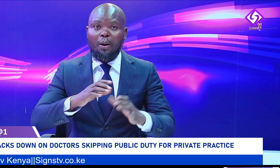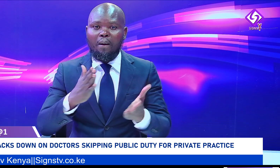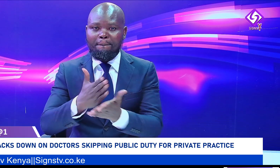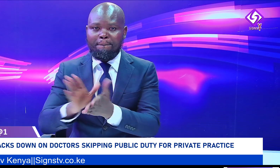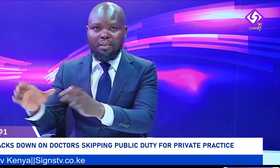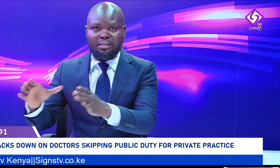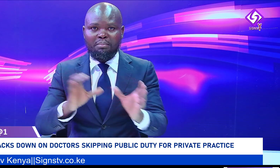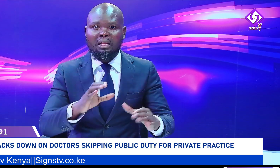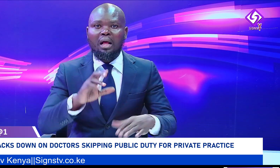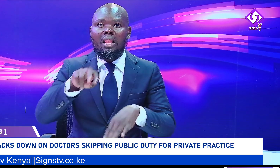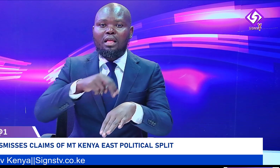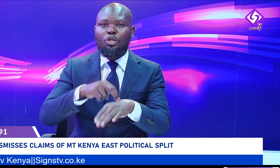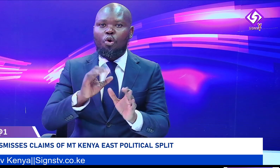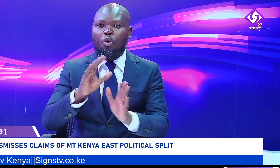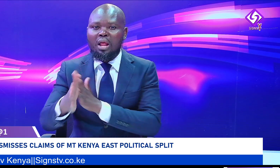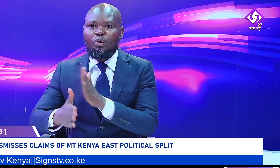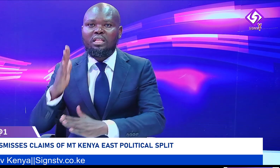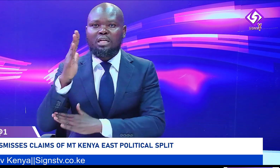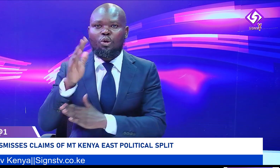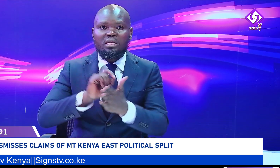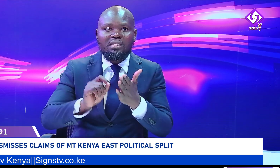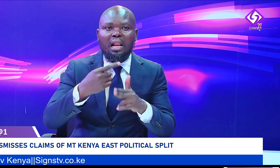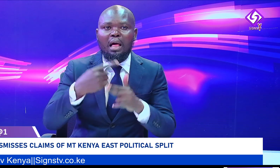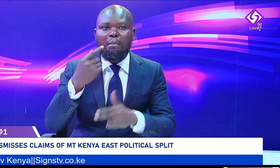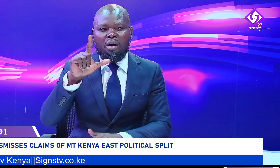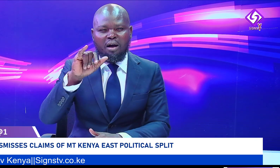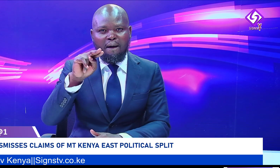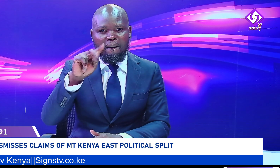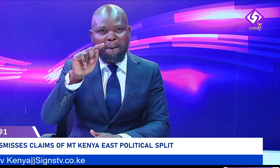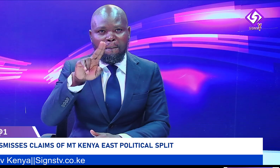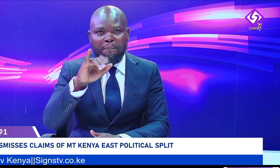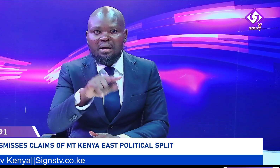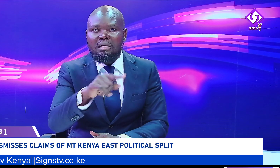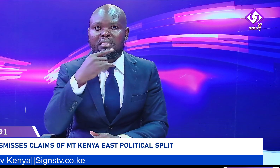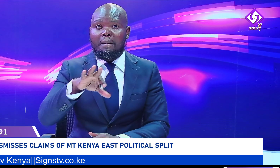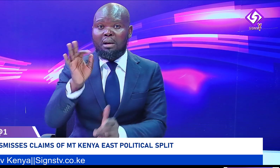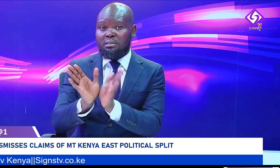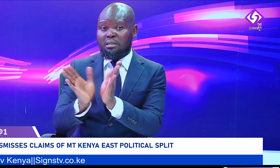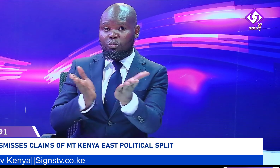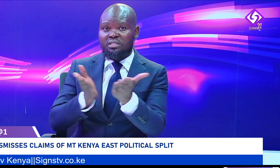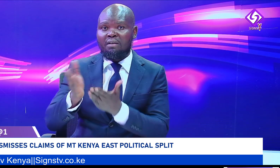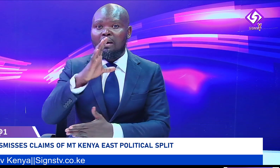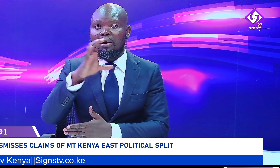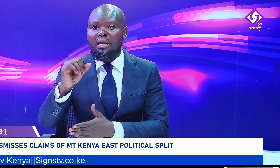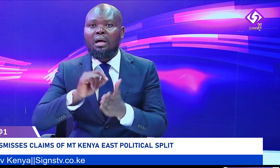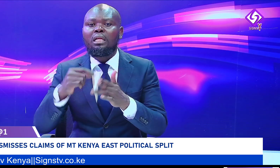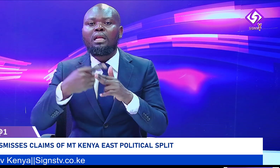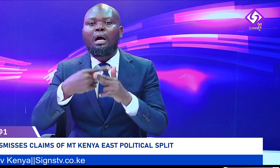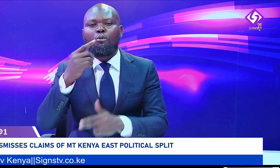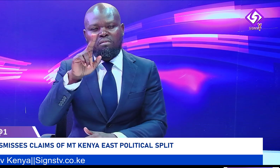Moving on to other news, Democracy for the Citizens Party National Organizing Secretary Mithika Linturi has taken